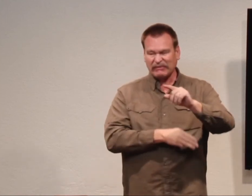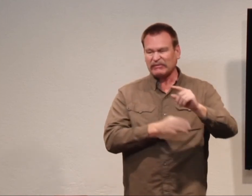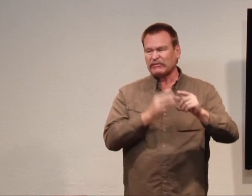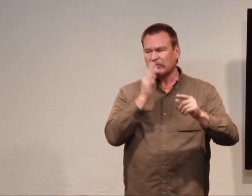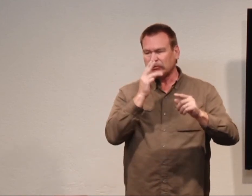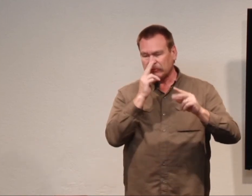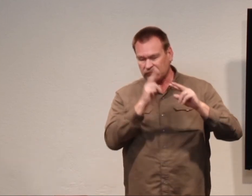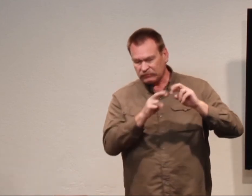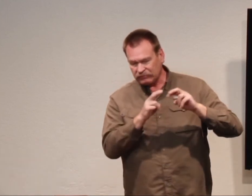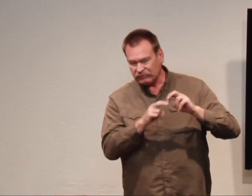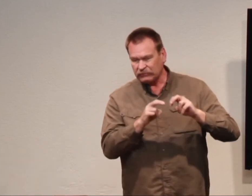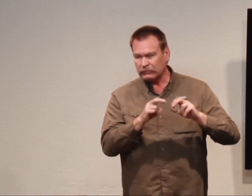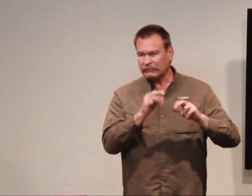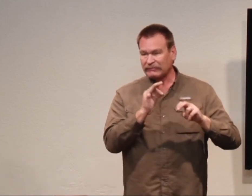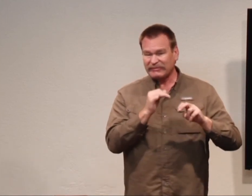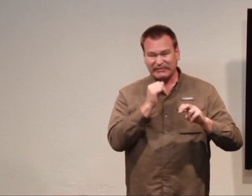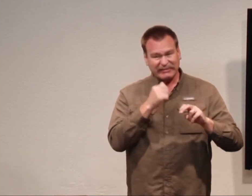successful?